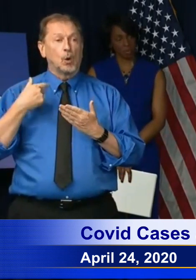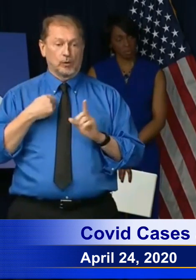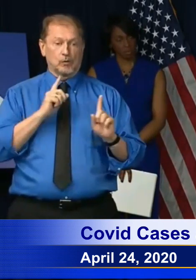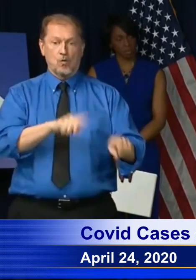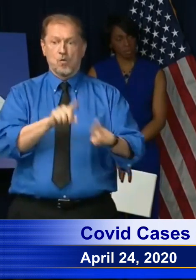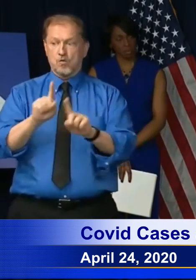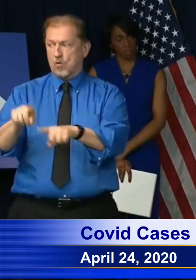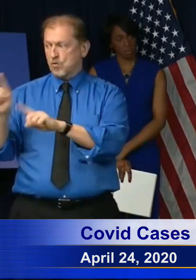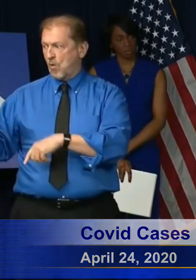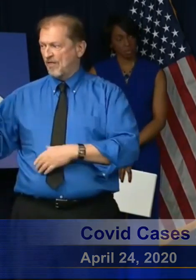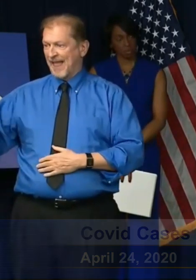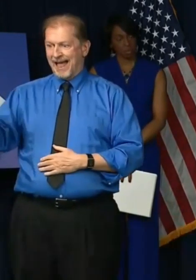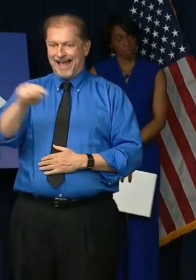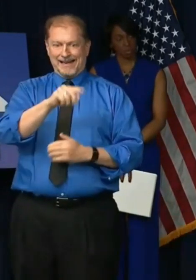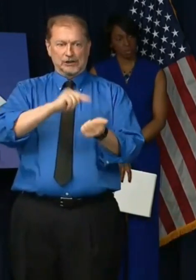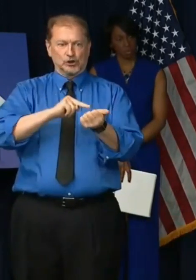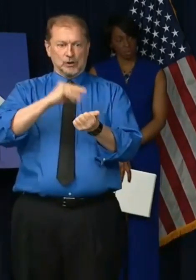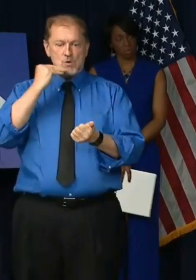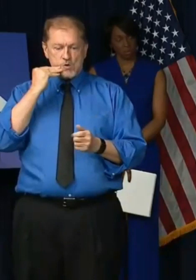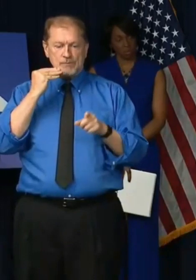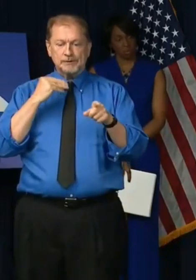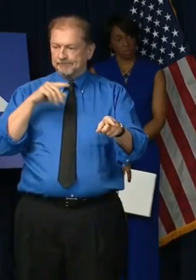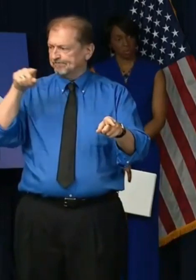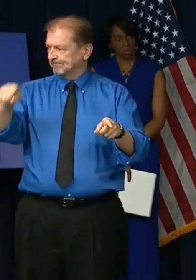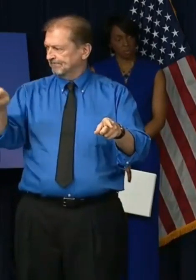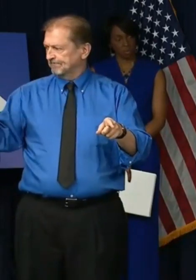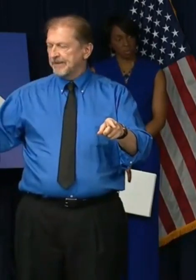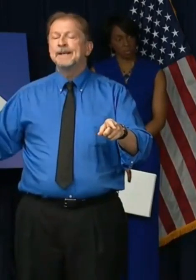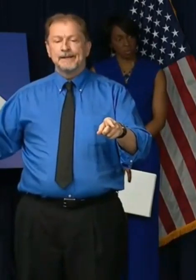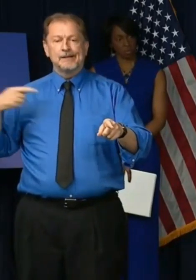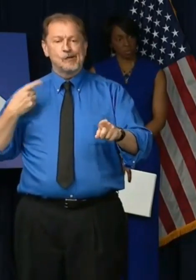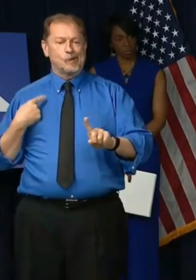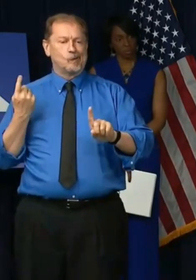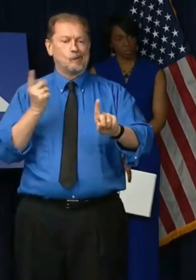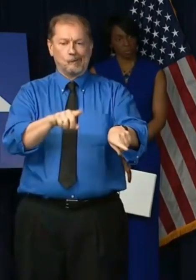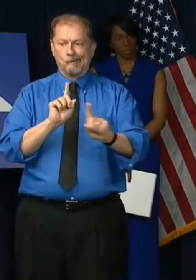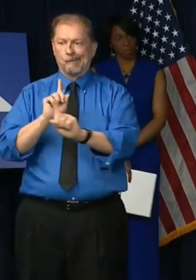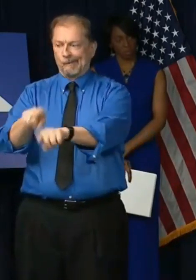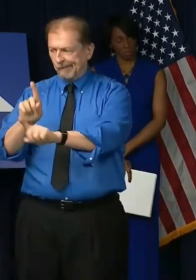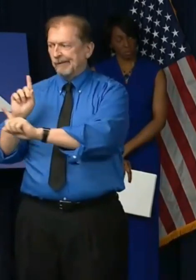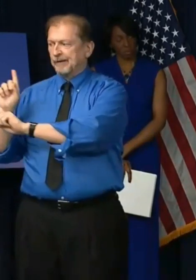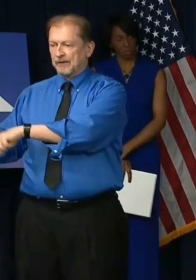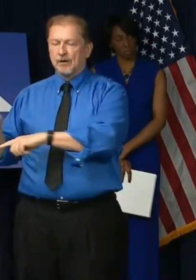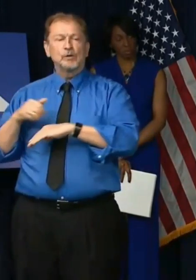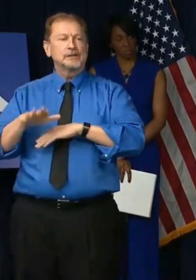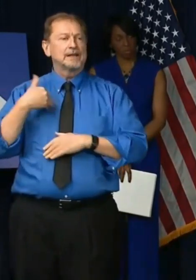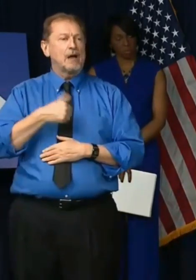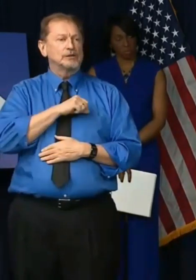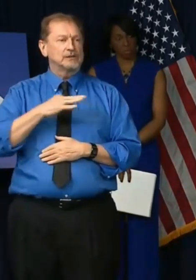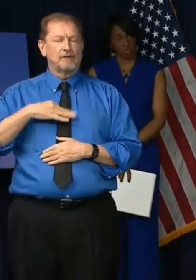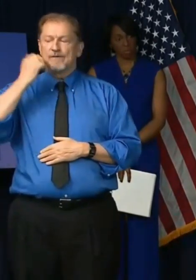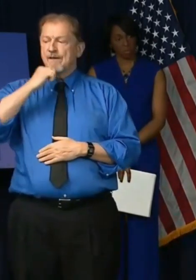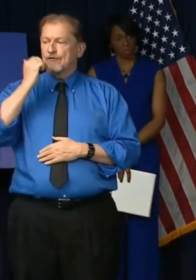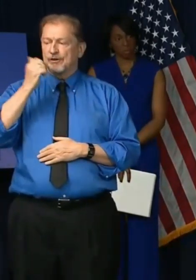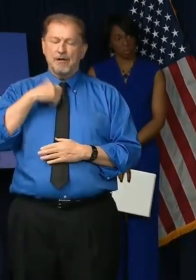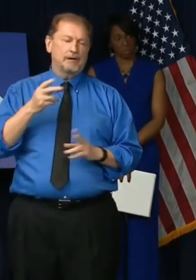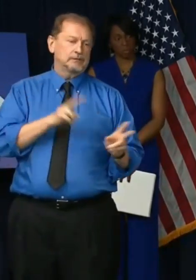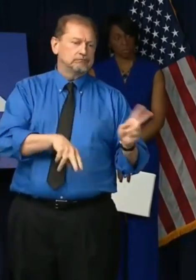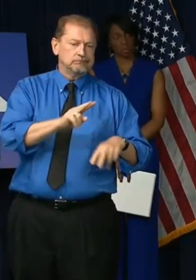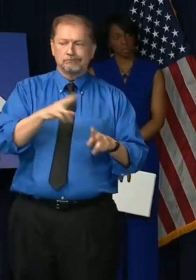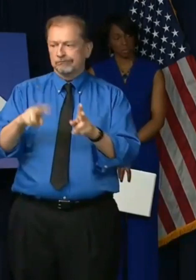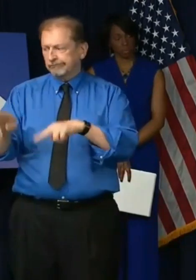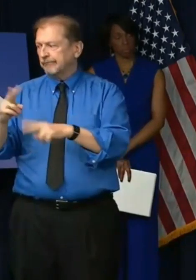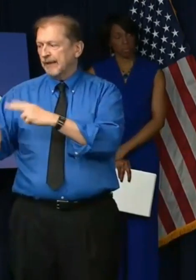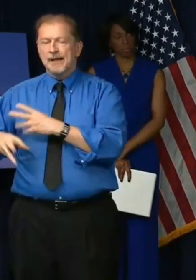we've identified the nursing homes. We're going in ratably, I guess is the right word, every day to